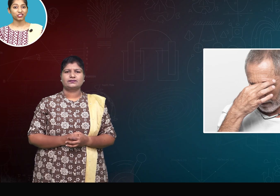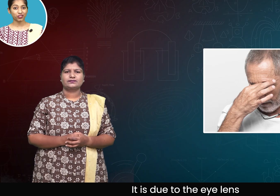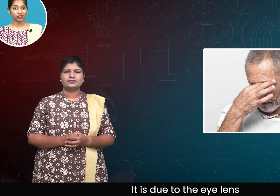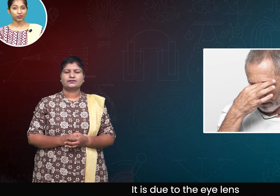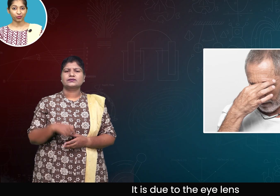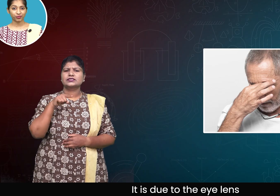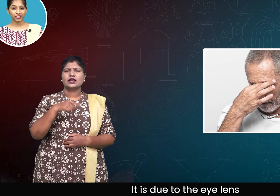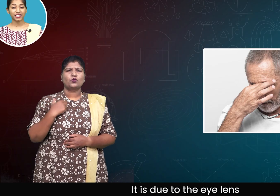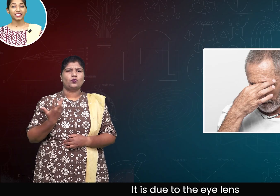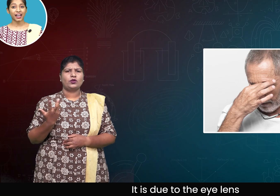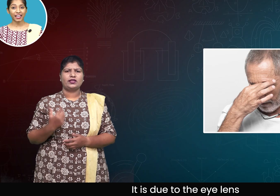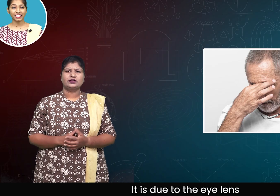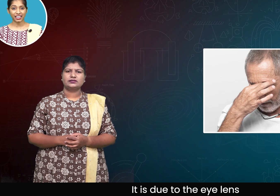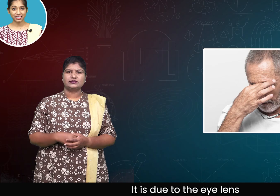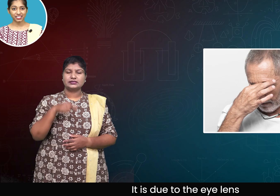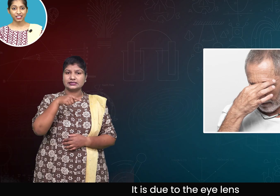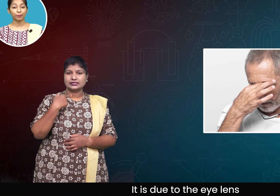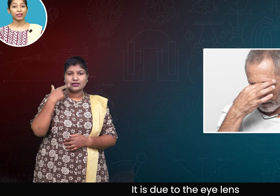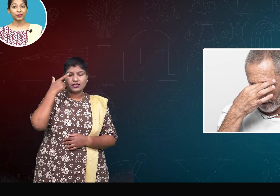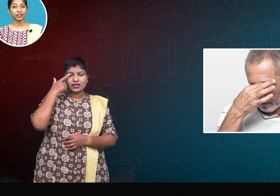It is due to the eye